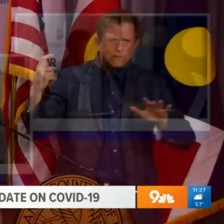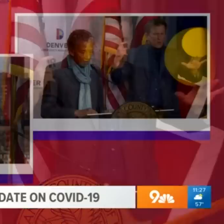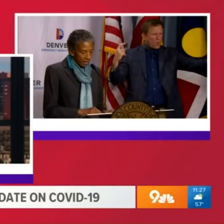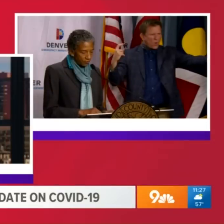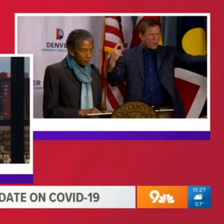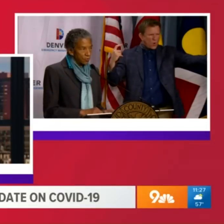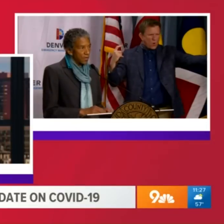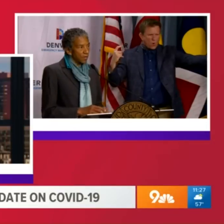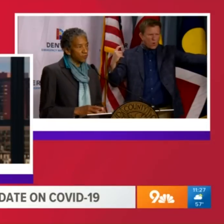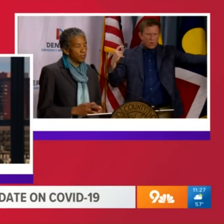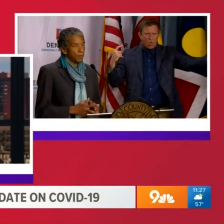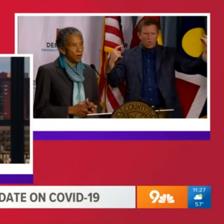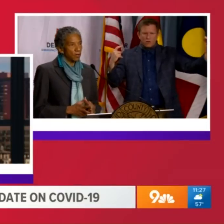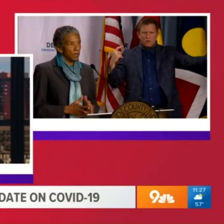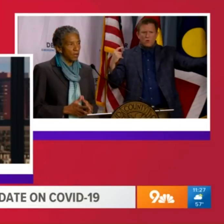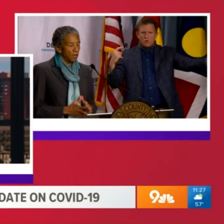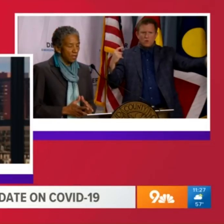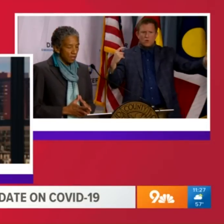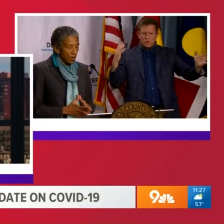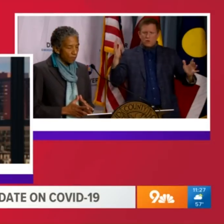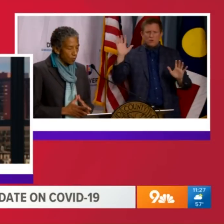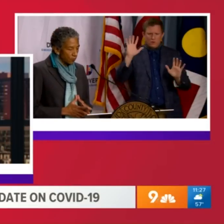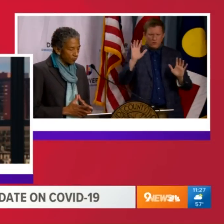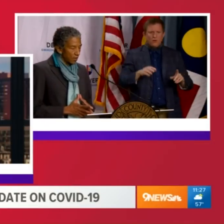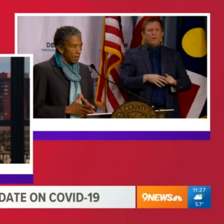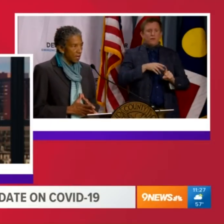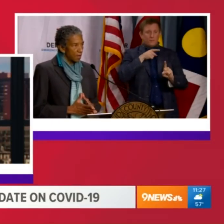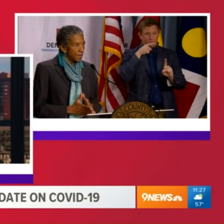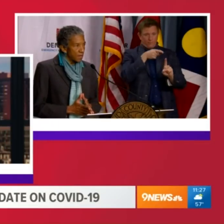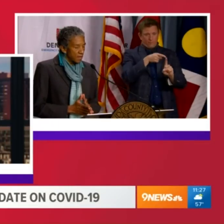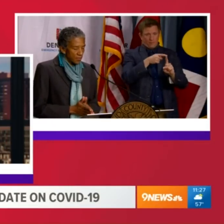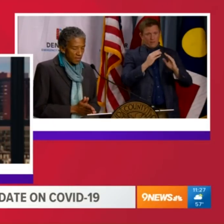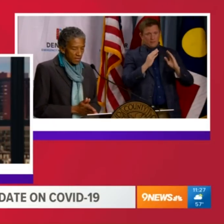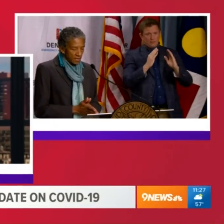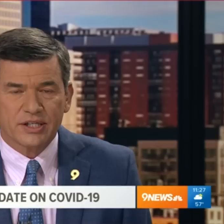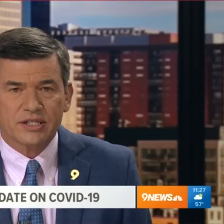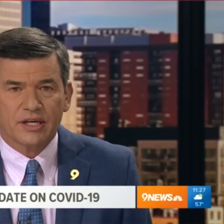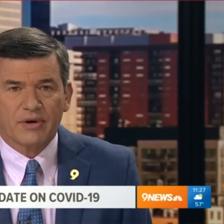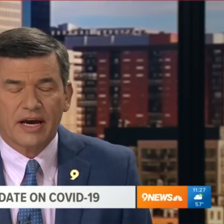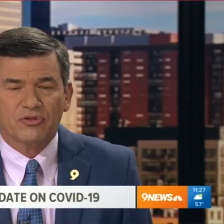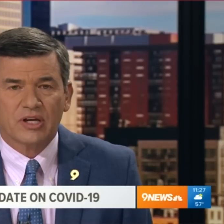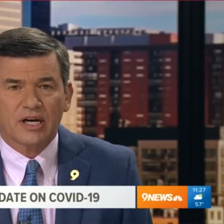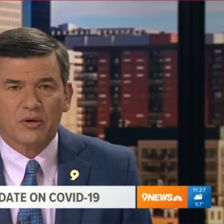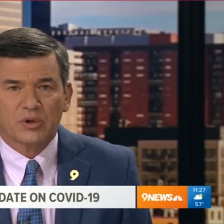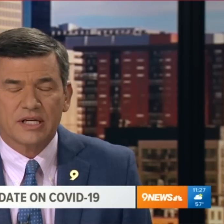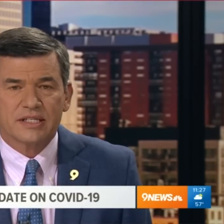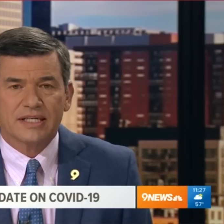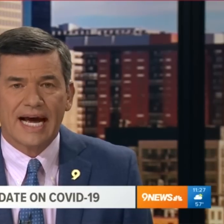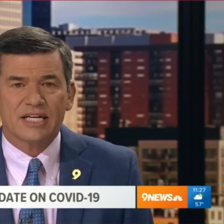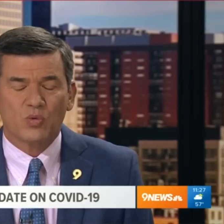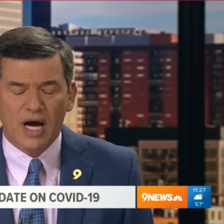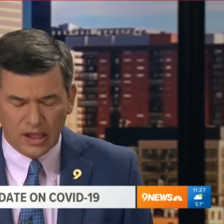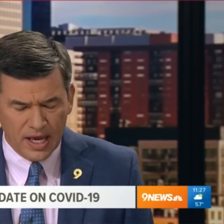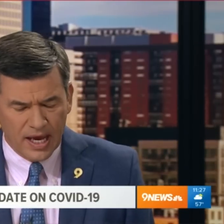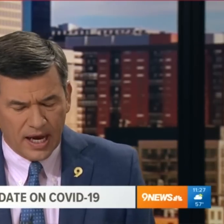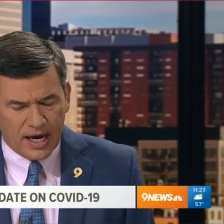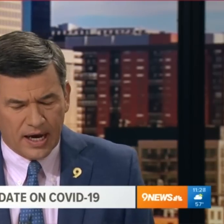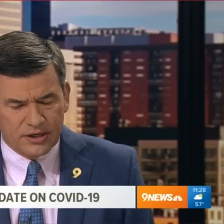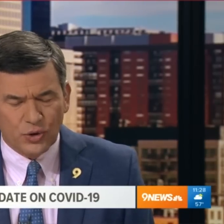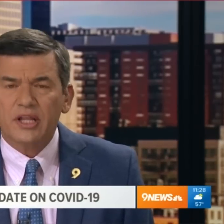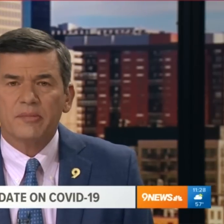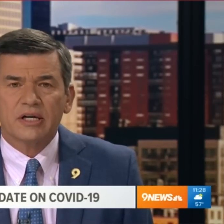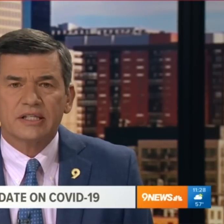requirements, and picking up food that is available only for takeout. So that's a brief summary of all of